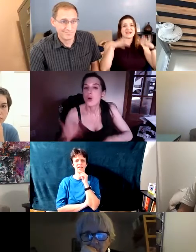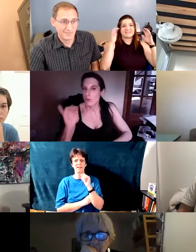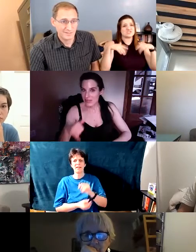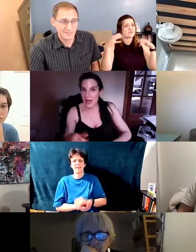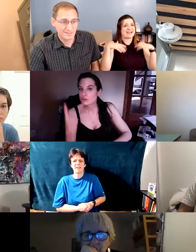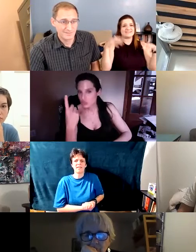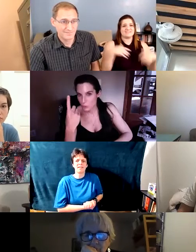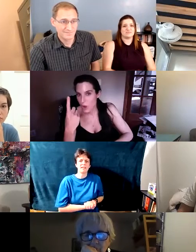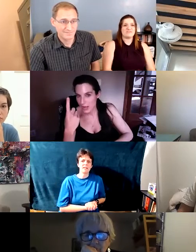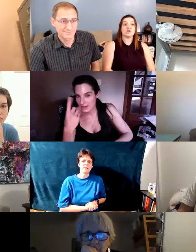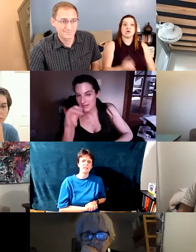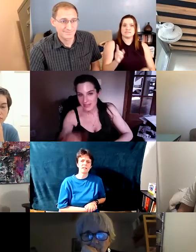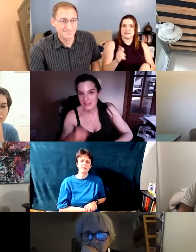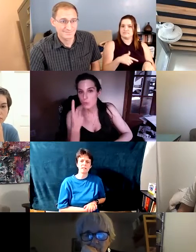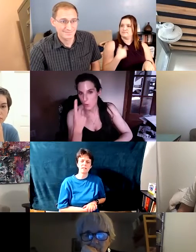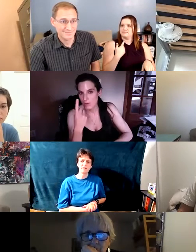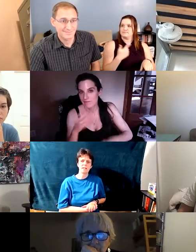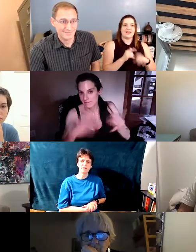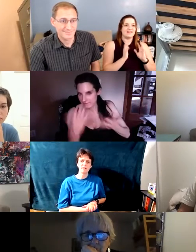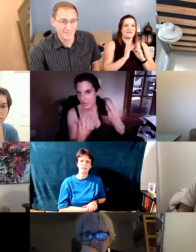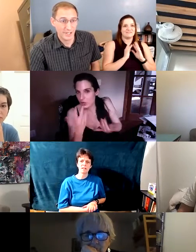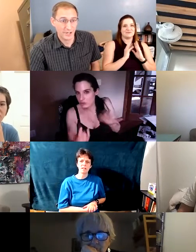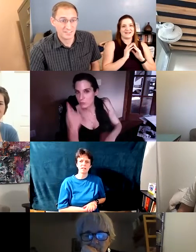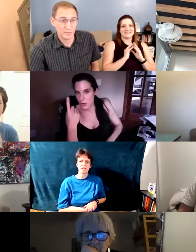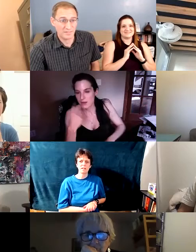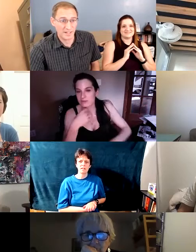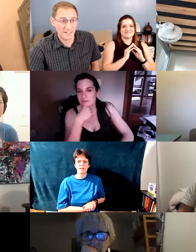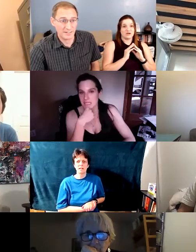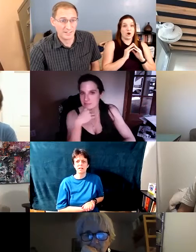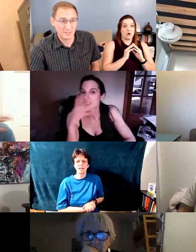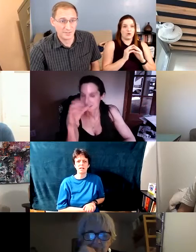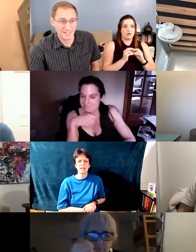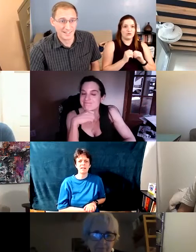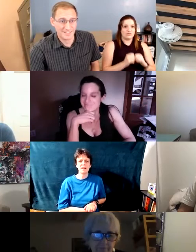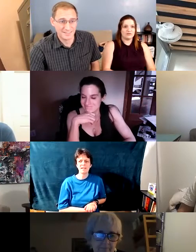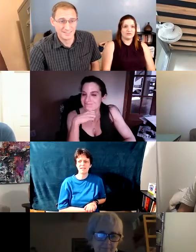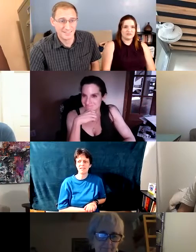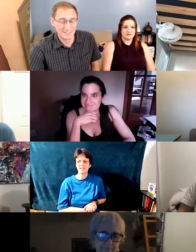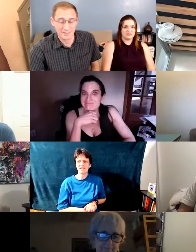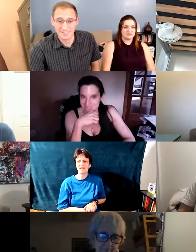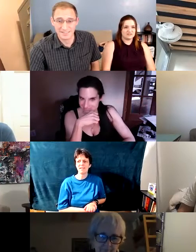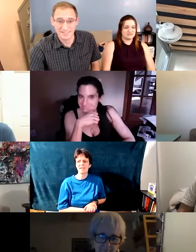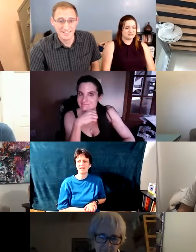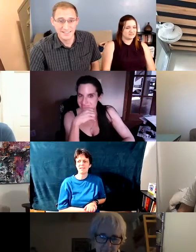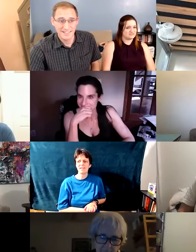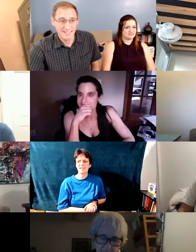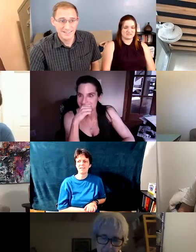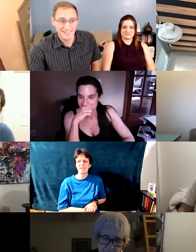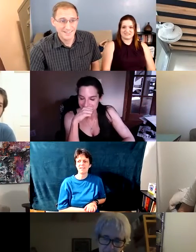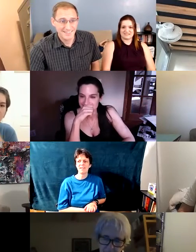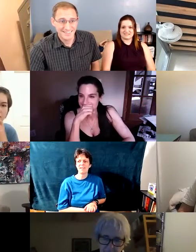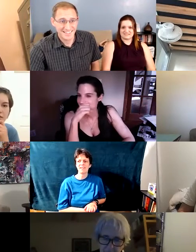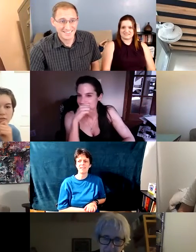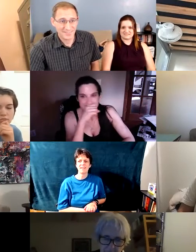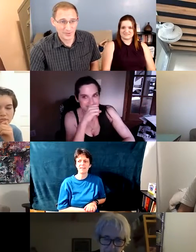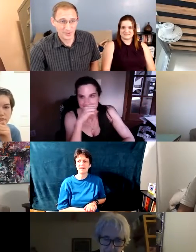just rain. Just rain. Rain for a long time. Love Oh, rain. that's just one fire. 128,000. That's crazy. Oh